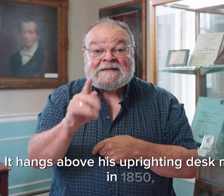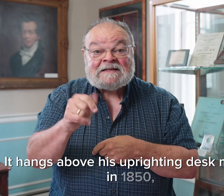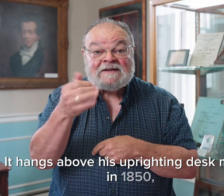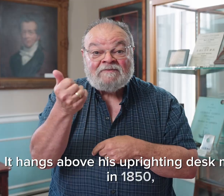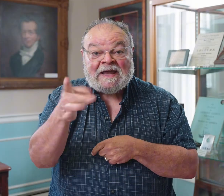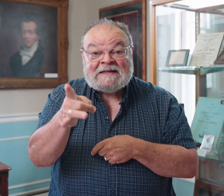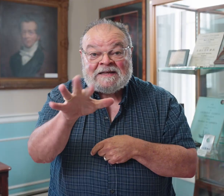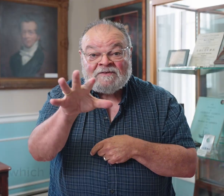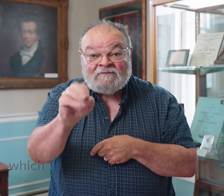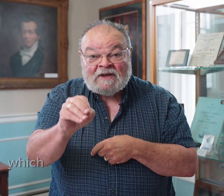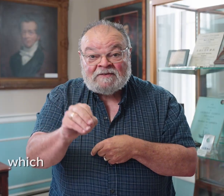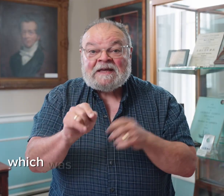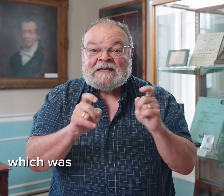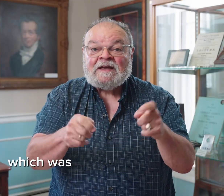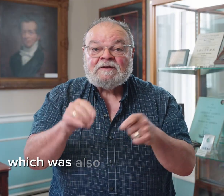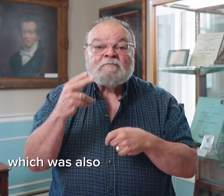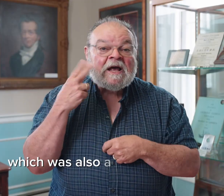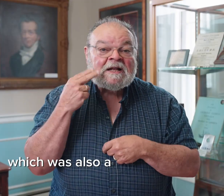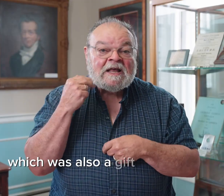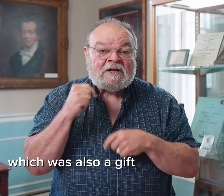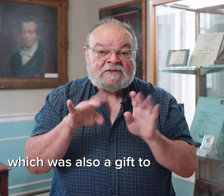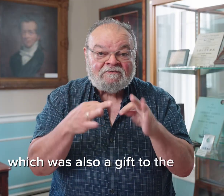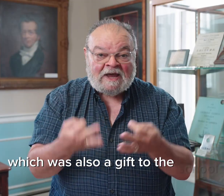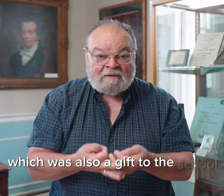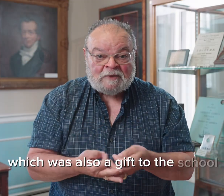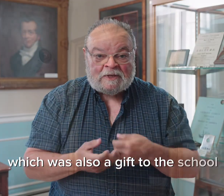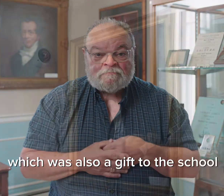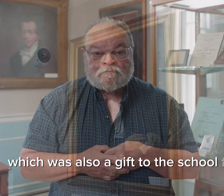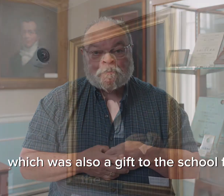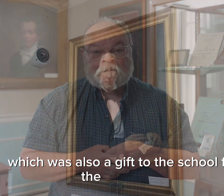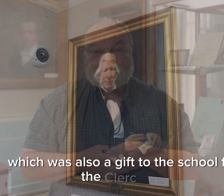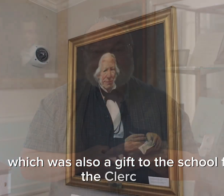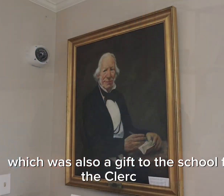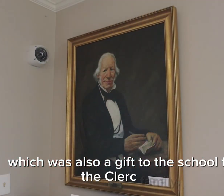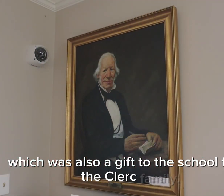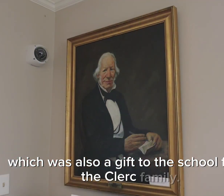1850, which was also a gift to the school from the Clerc family.